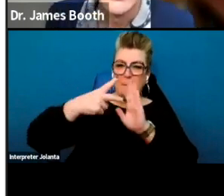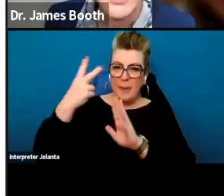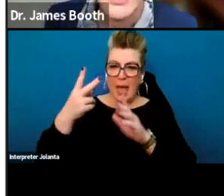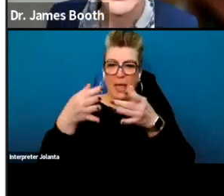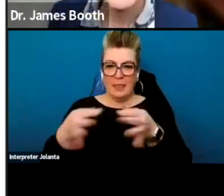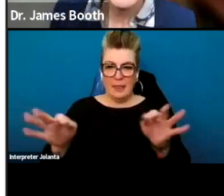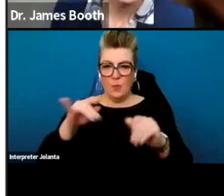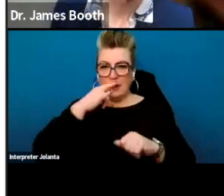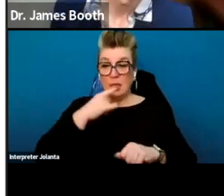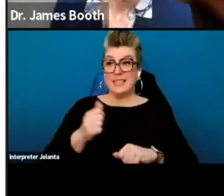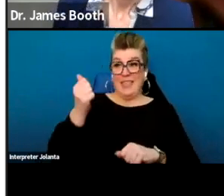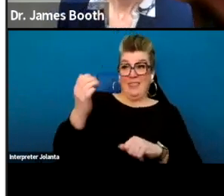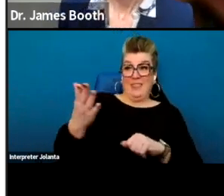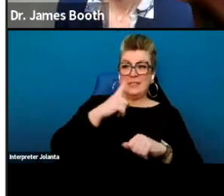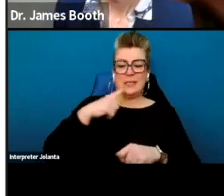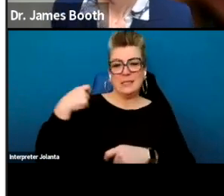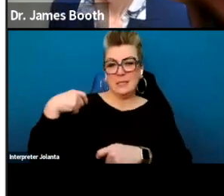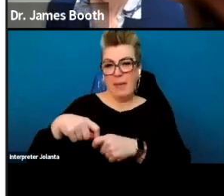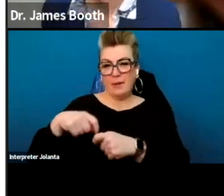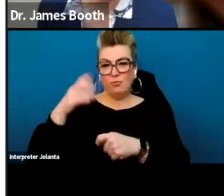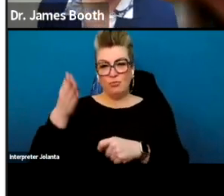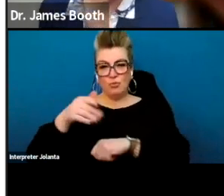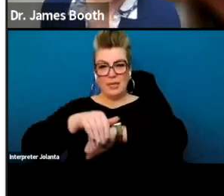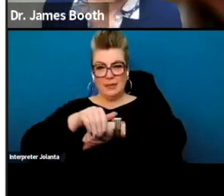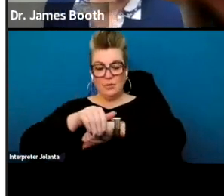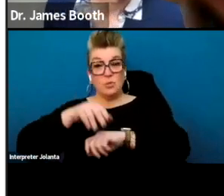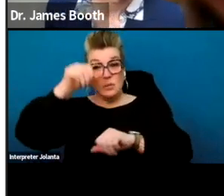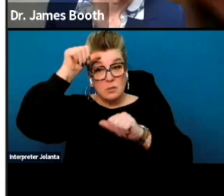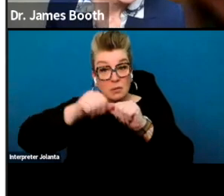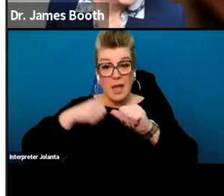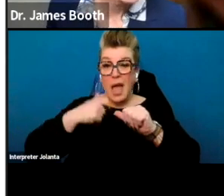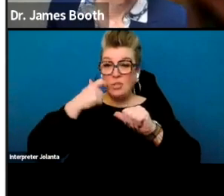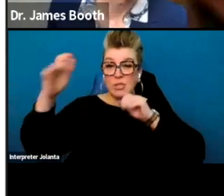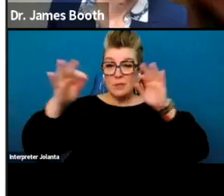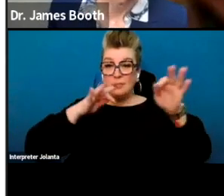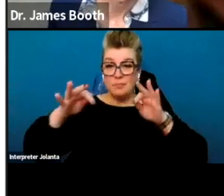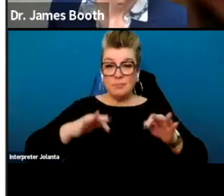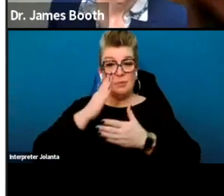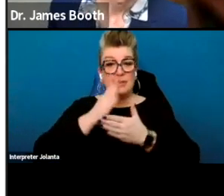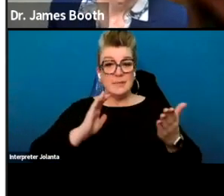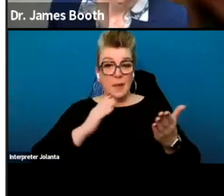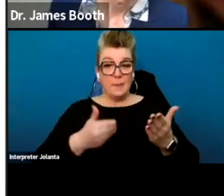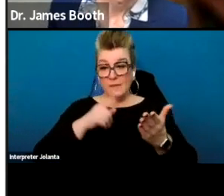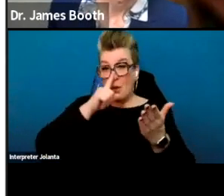versus English. Remember, I've just presented to you some of our work looking at